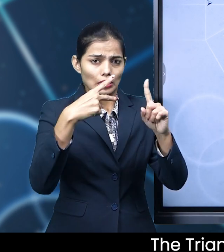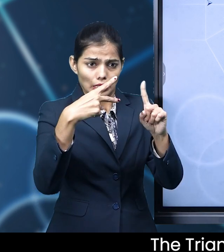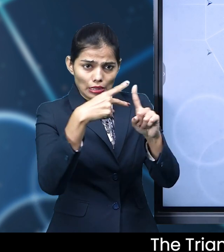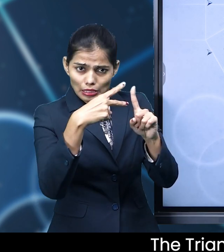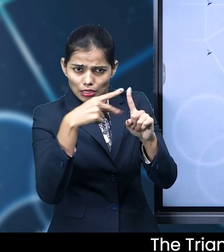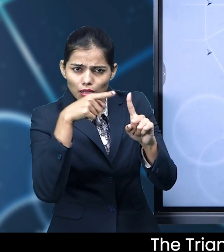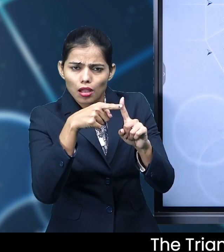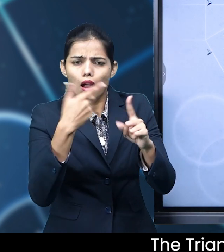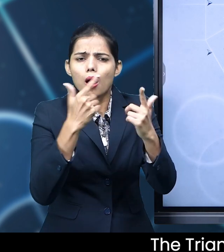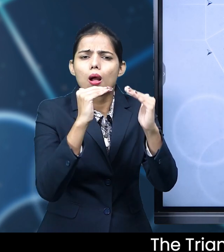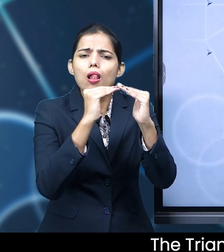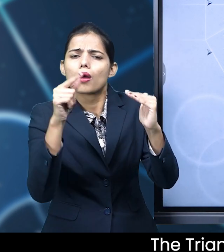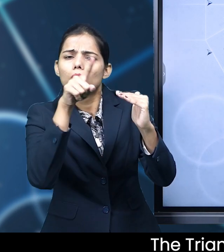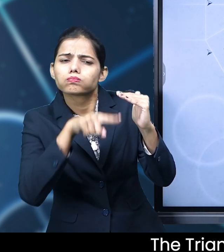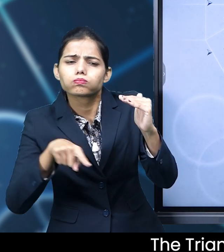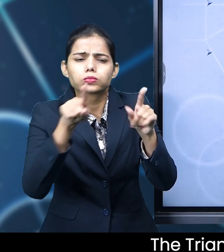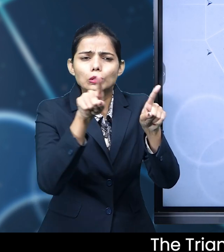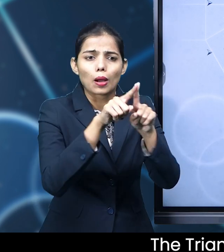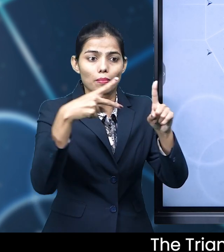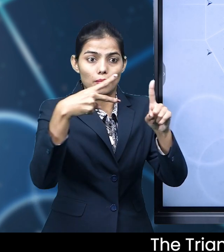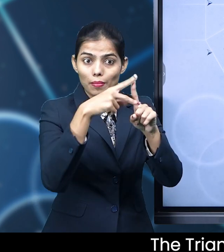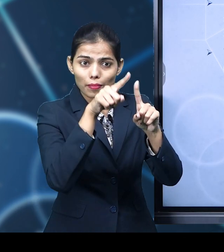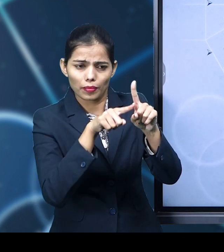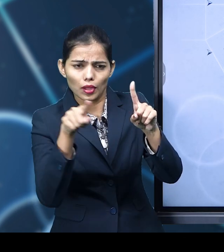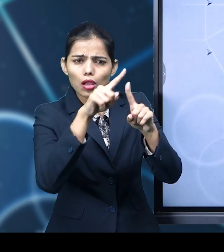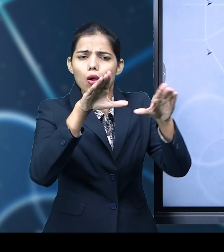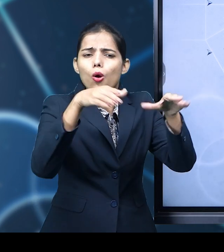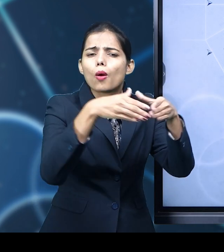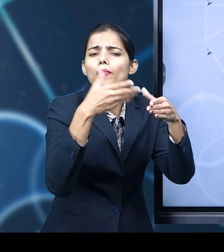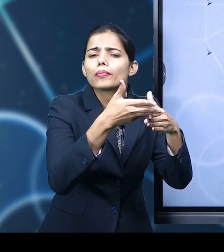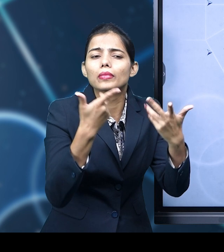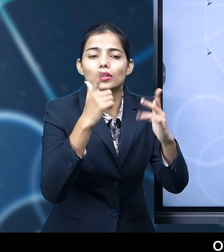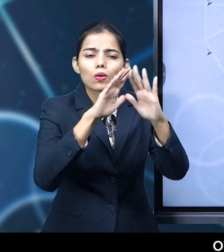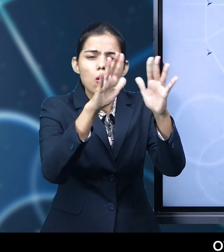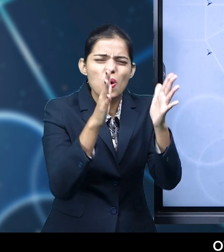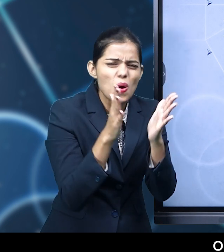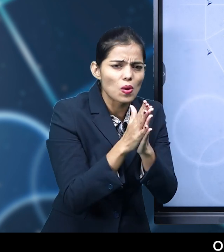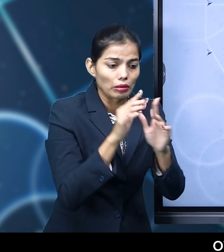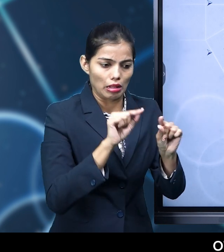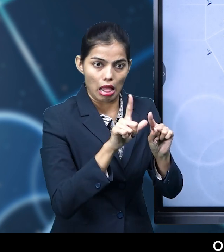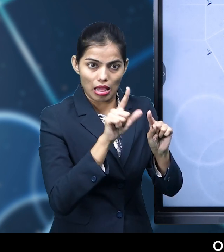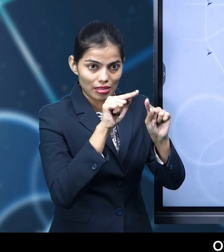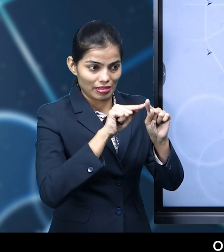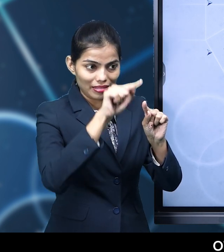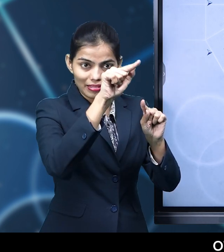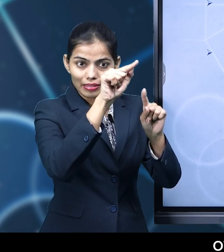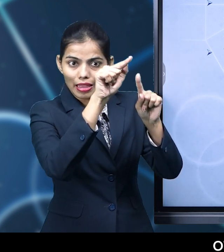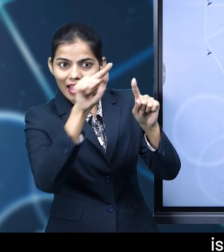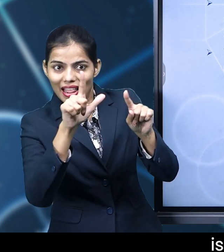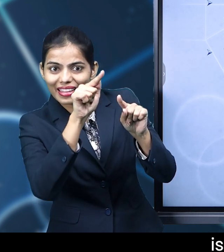The triangle inequality theorem states that the sum of the length of the two sides of a triangle is